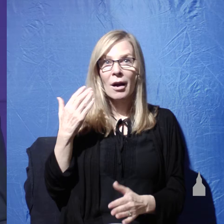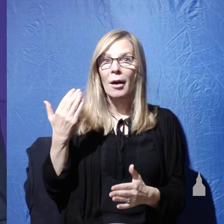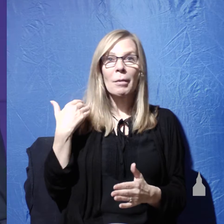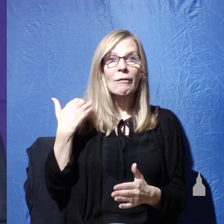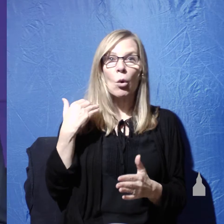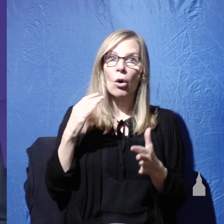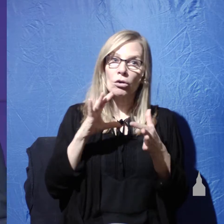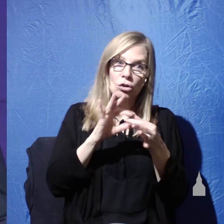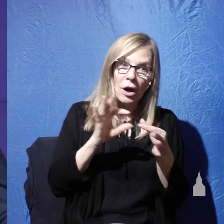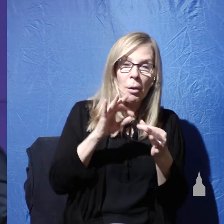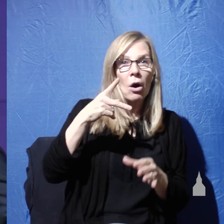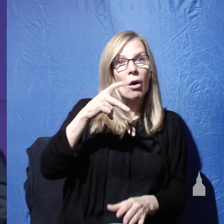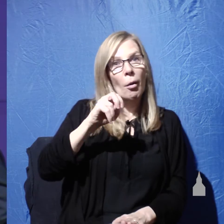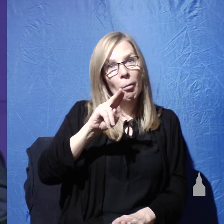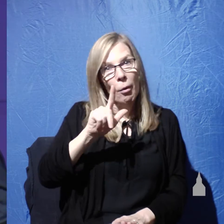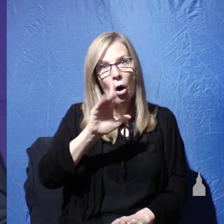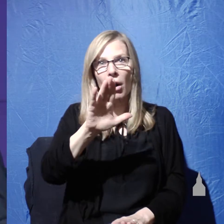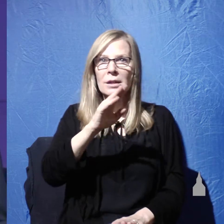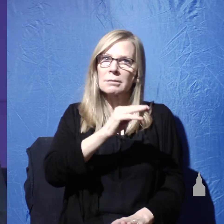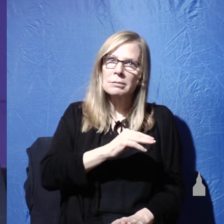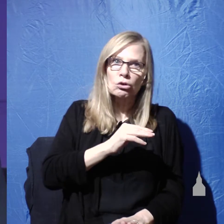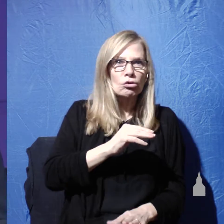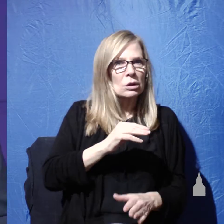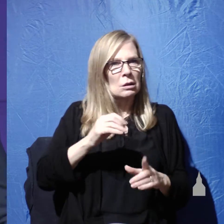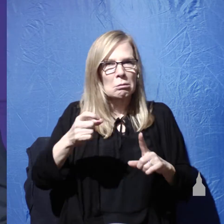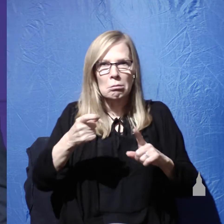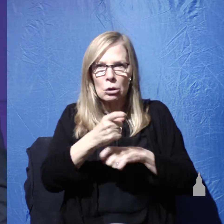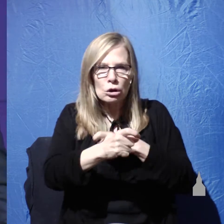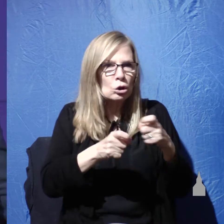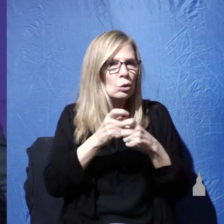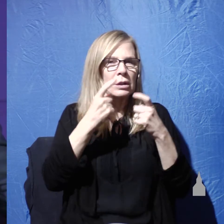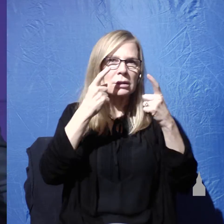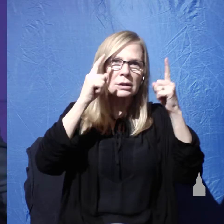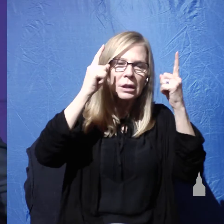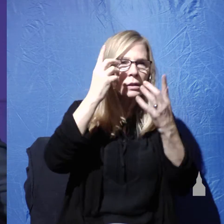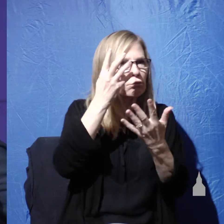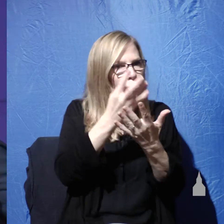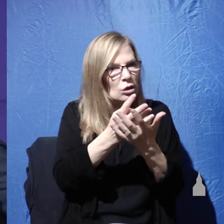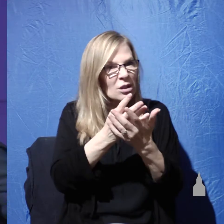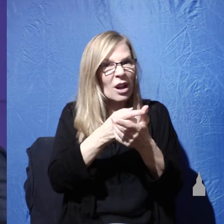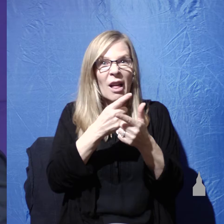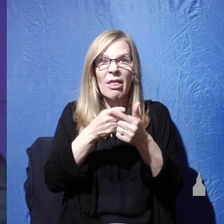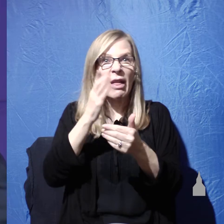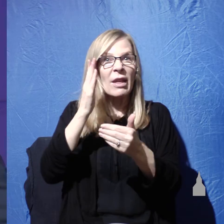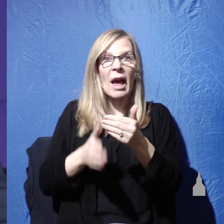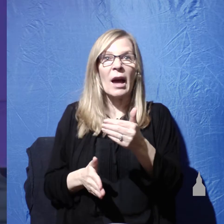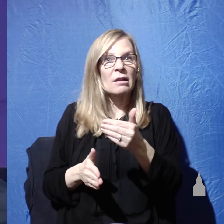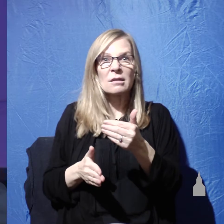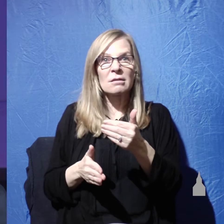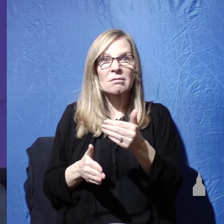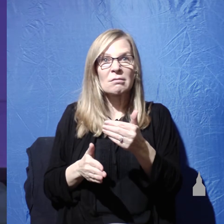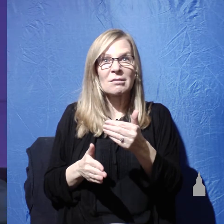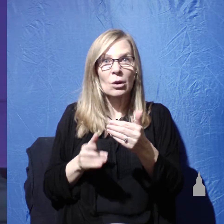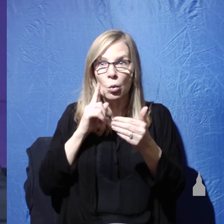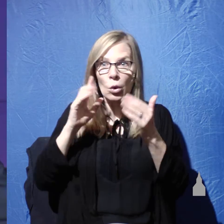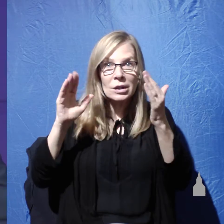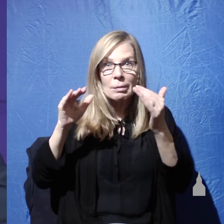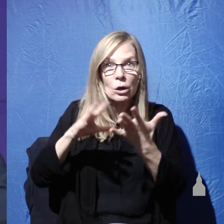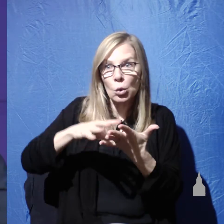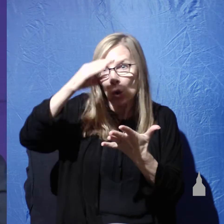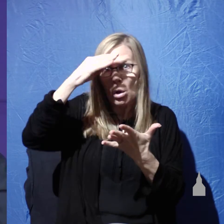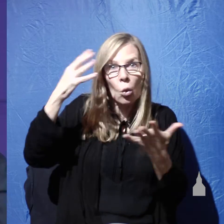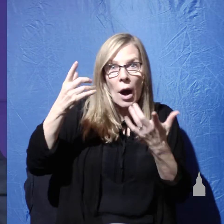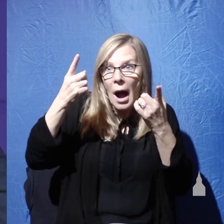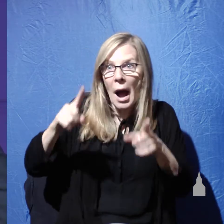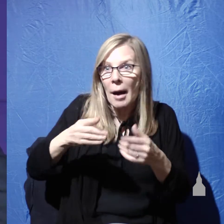with the Apostle Paul, his ministry, persecution, successes, and imprisonment. But then, at the very end, and we're expecting to